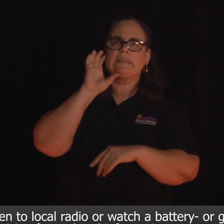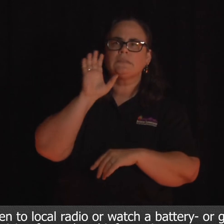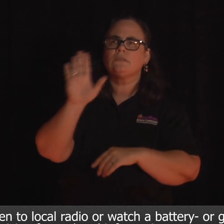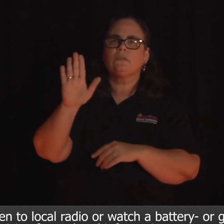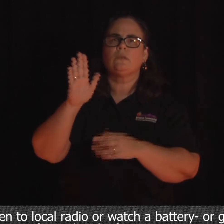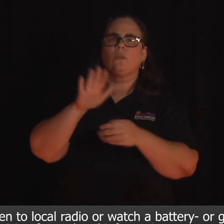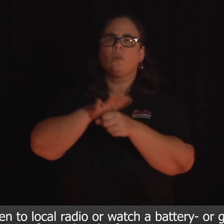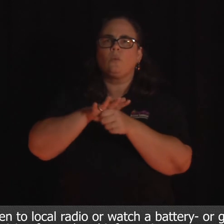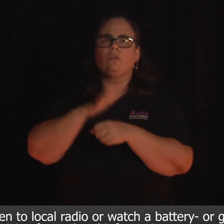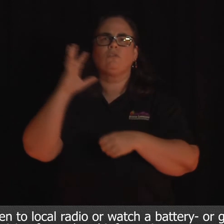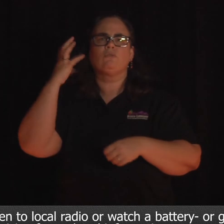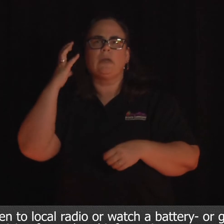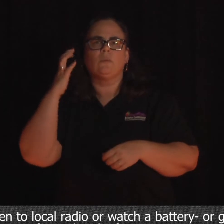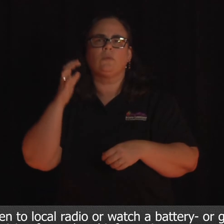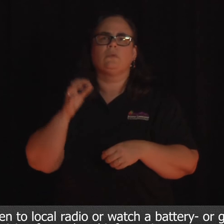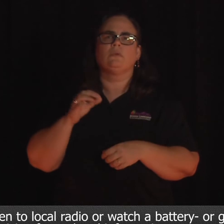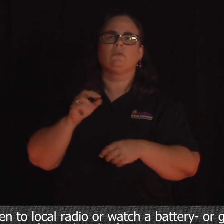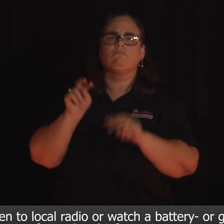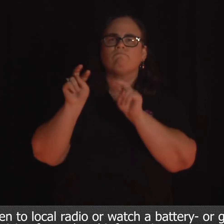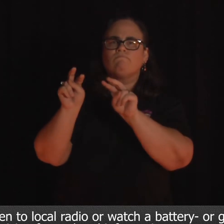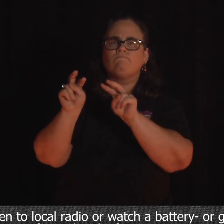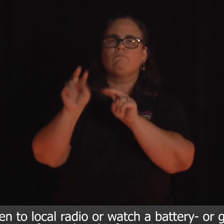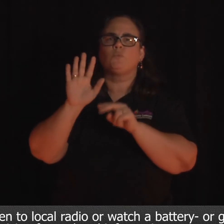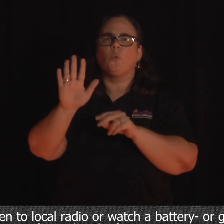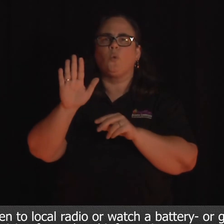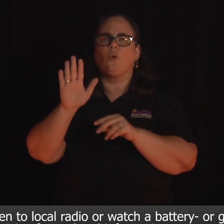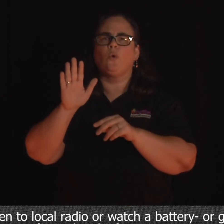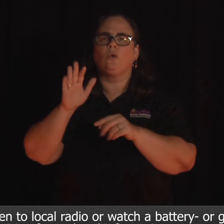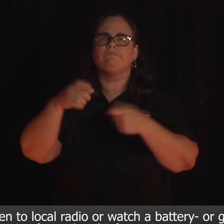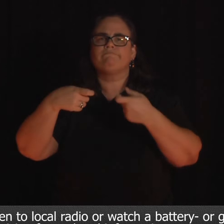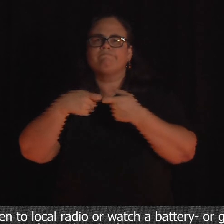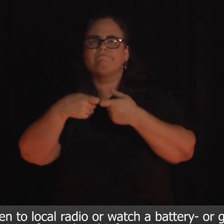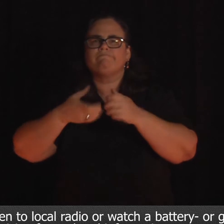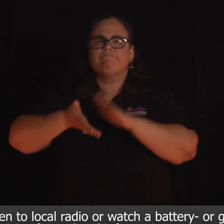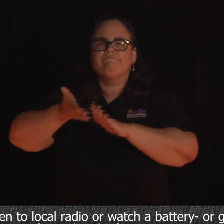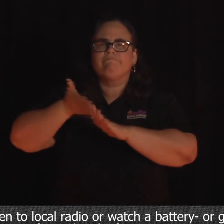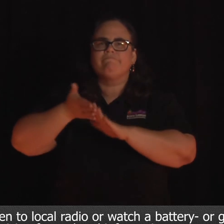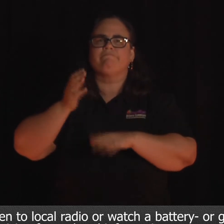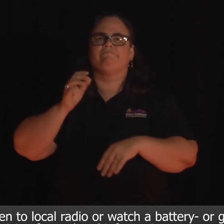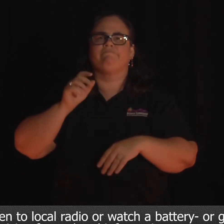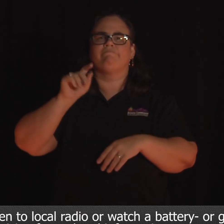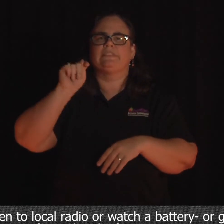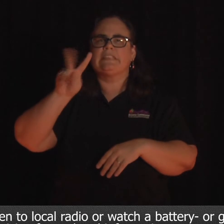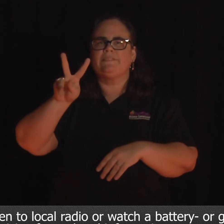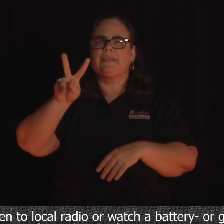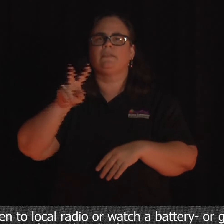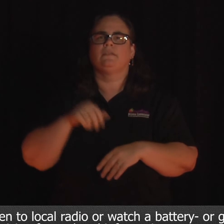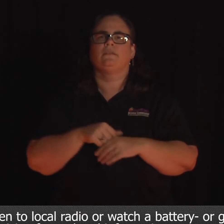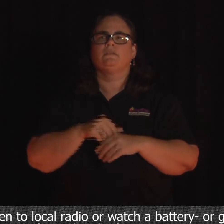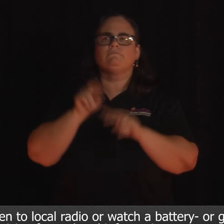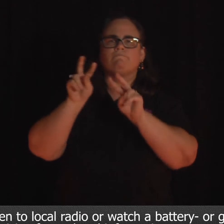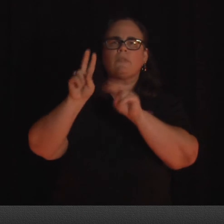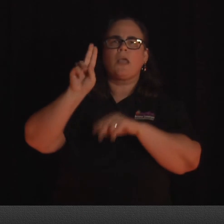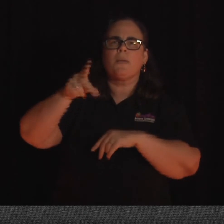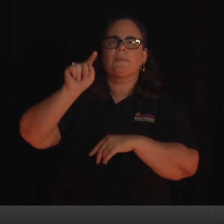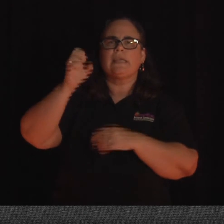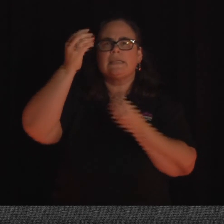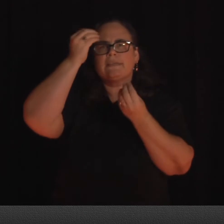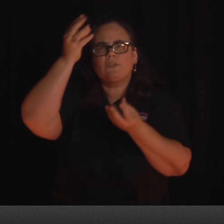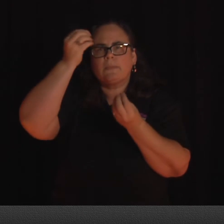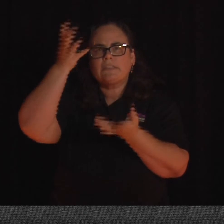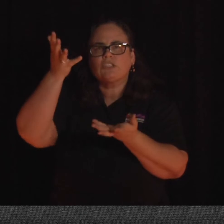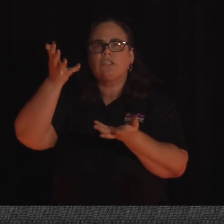Listen to local radio or watch a battery or generator-powered television for updated information.